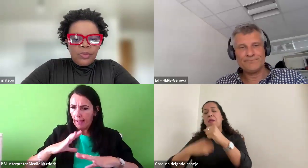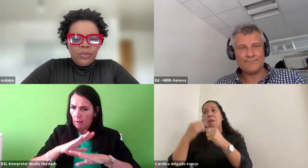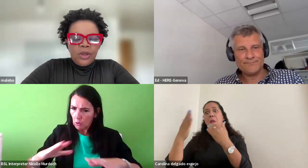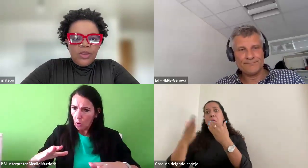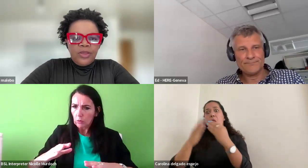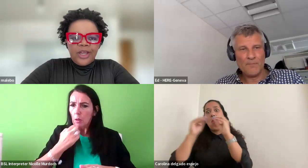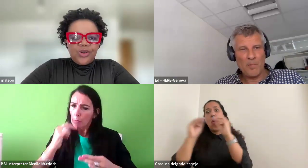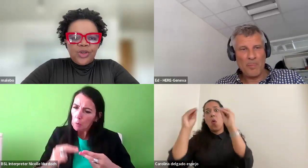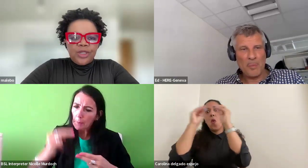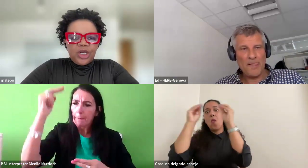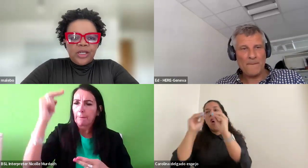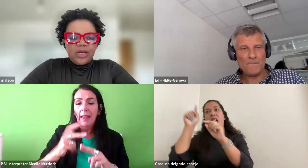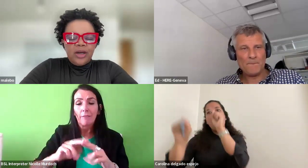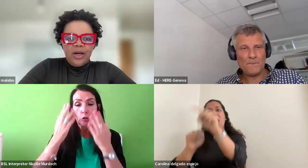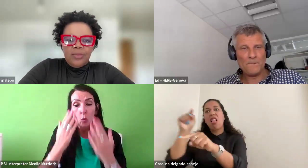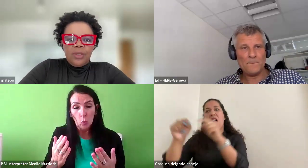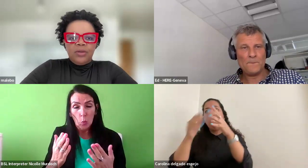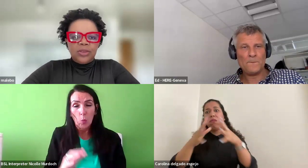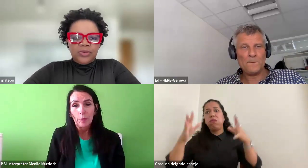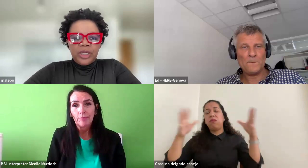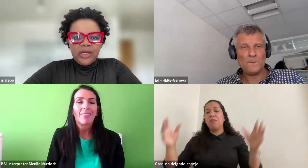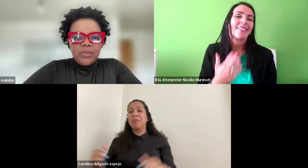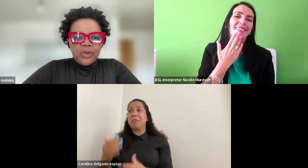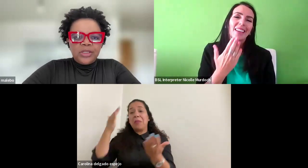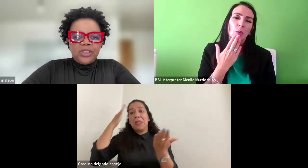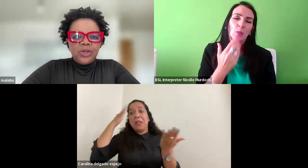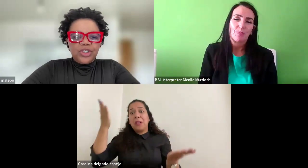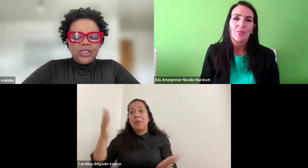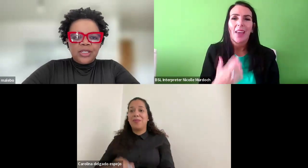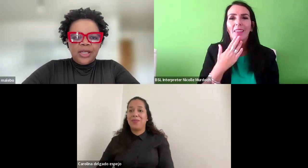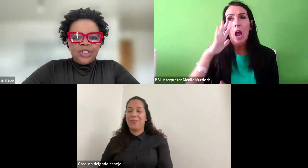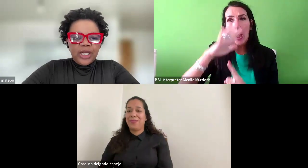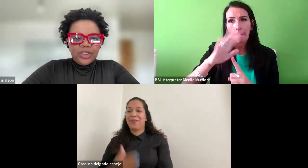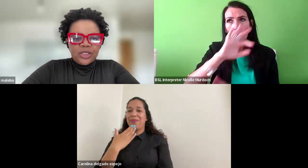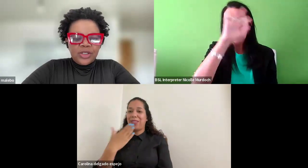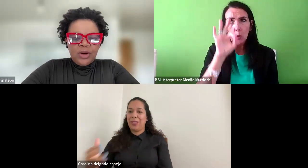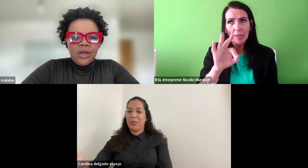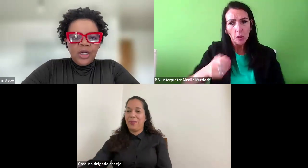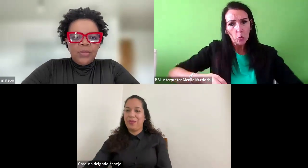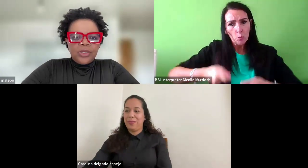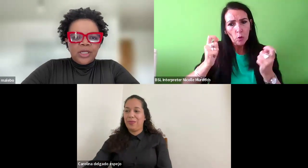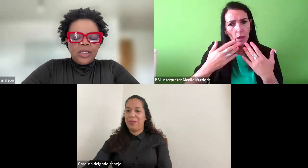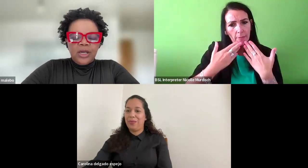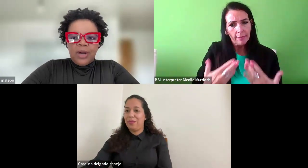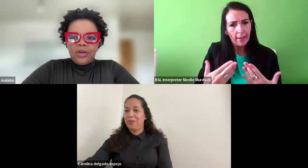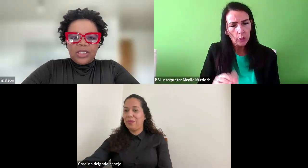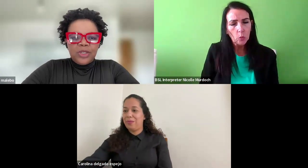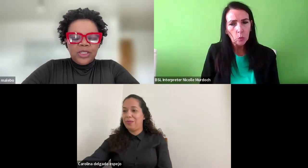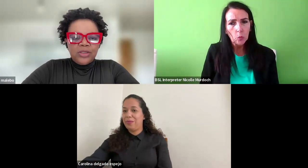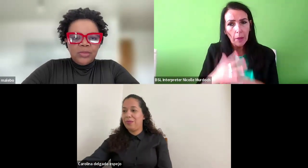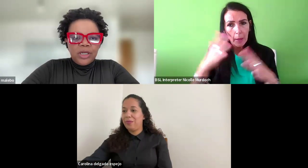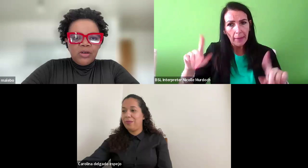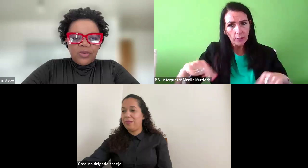you. Thank you so much, Ed. Really important questions and challenges that you are putting